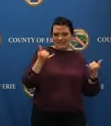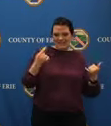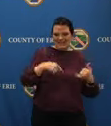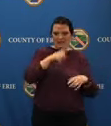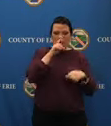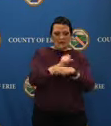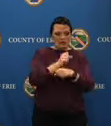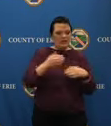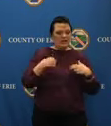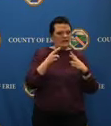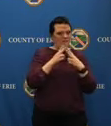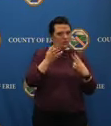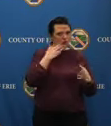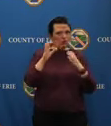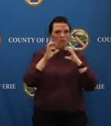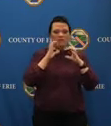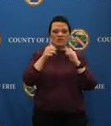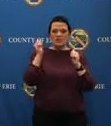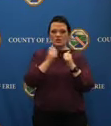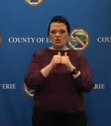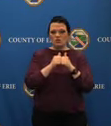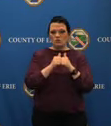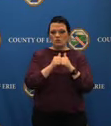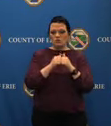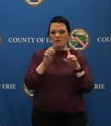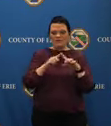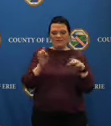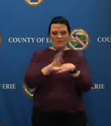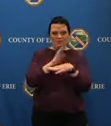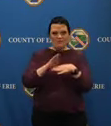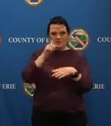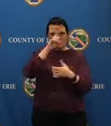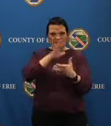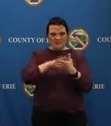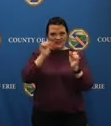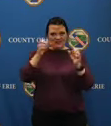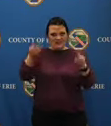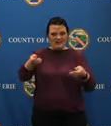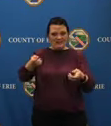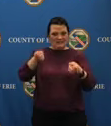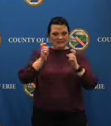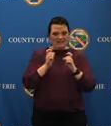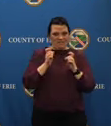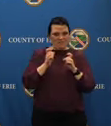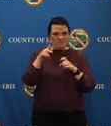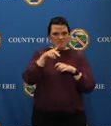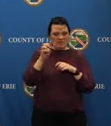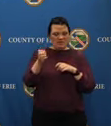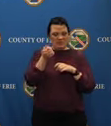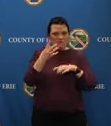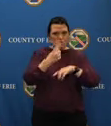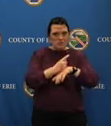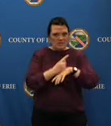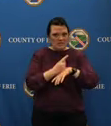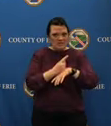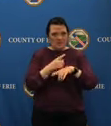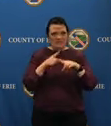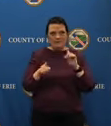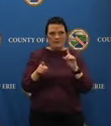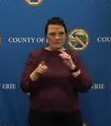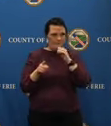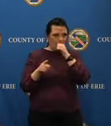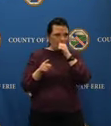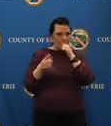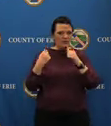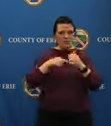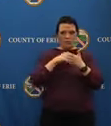had a very good conversation with a logistics firm that believes they're going to be able to get us some PPEs in the next few days. But